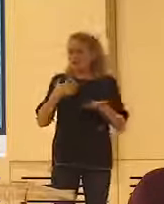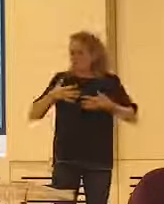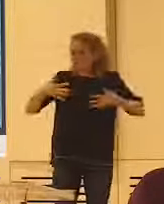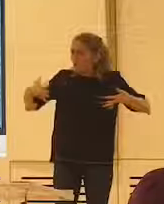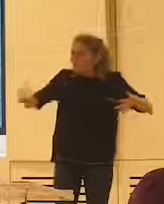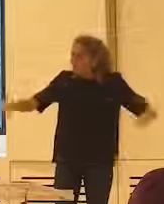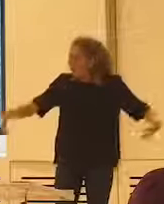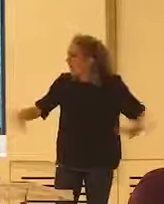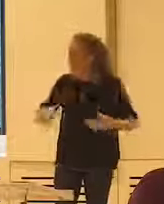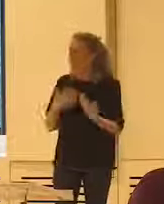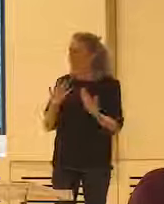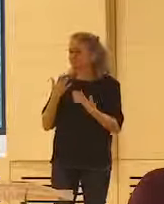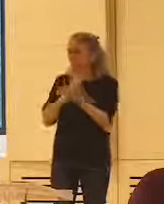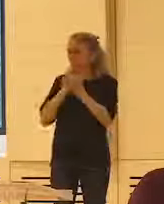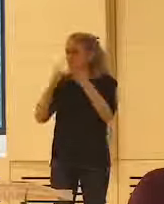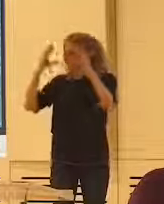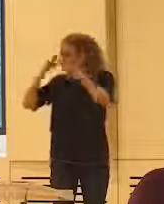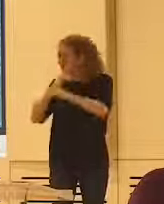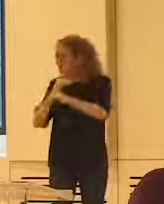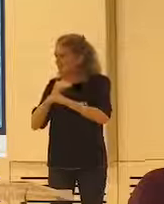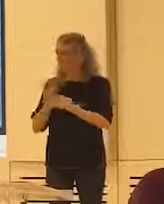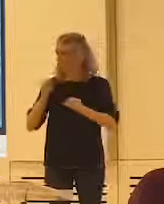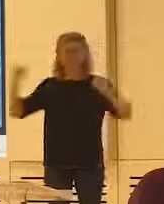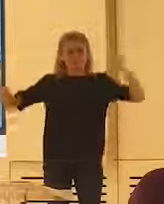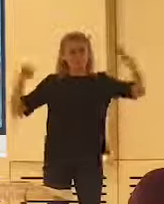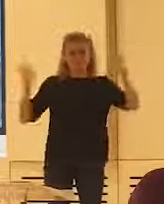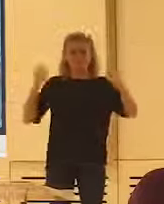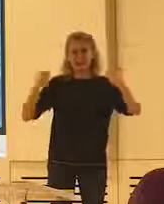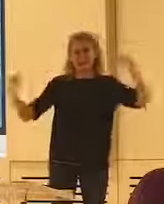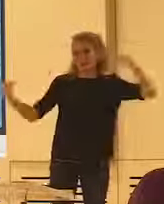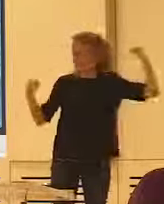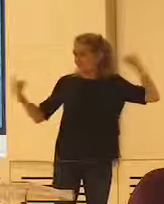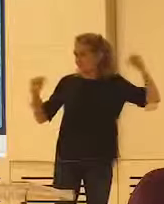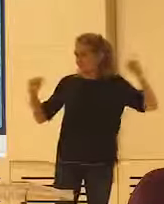is. If they're putting on weight, they can't sleep very well.